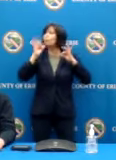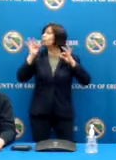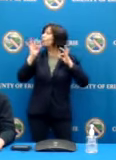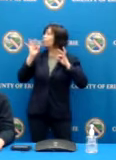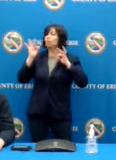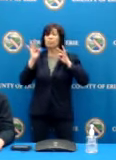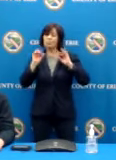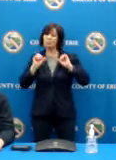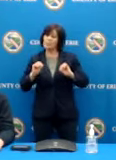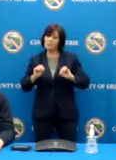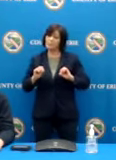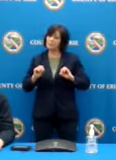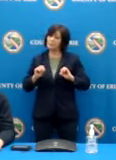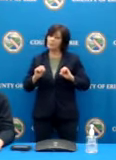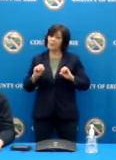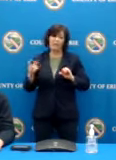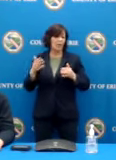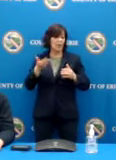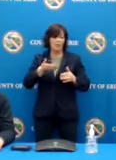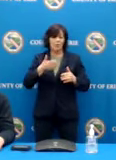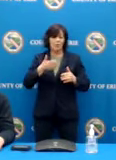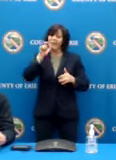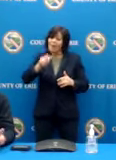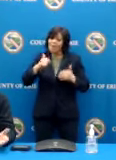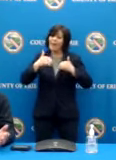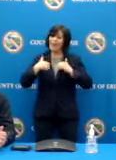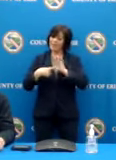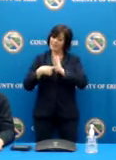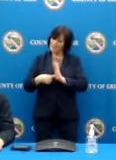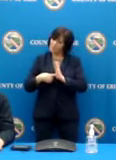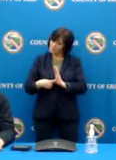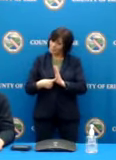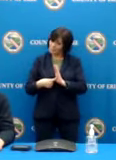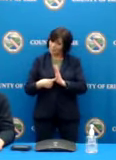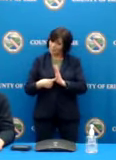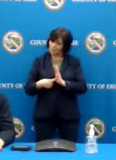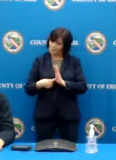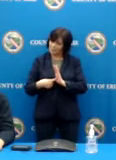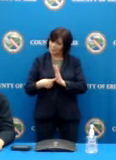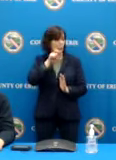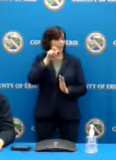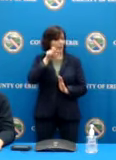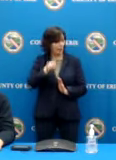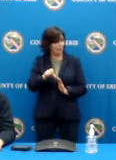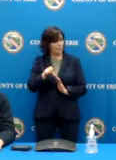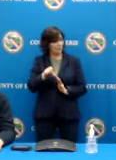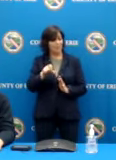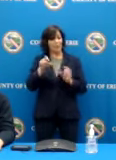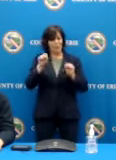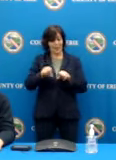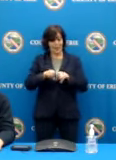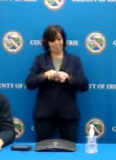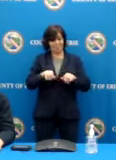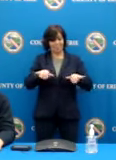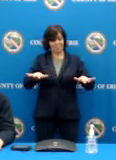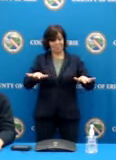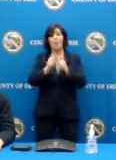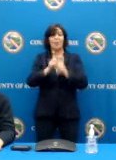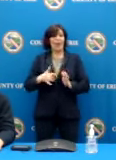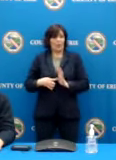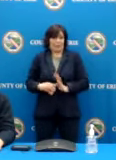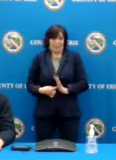COVID-19 and not know it because you're not really showing the symptoms. And as has been shown, you don't have to be symptomatic necessarily to shed the virus